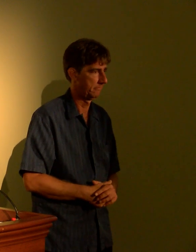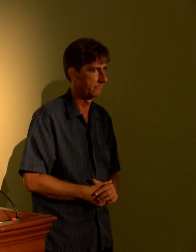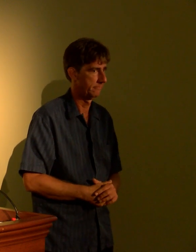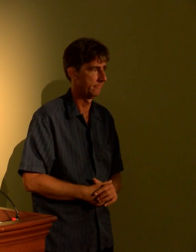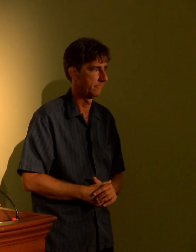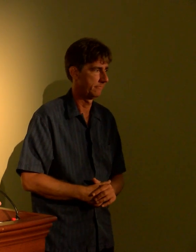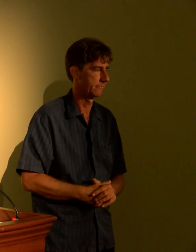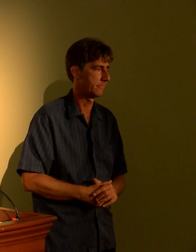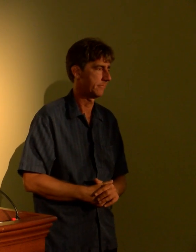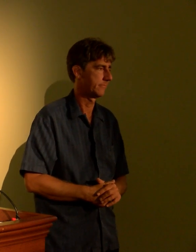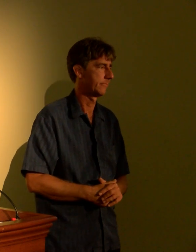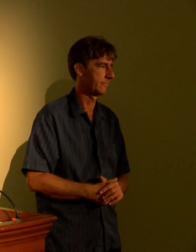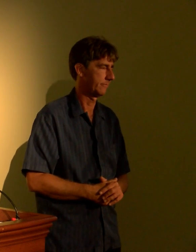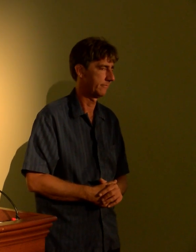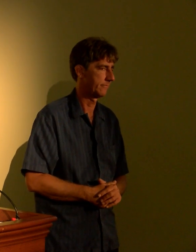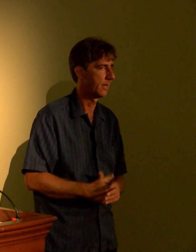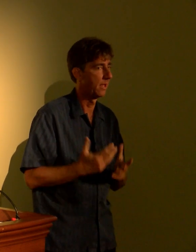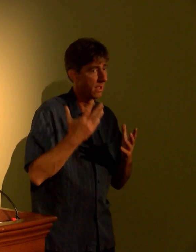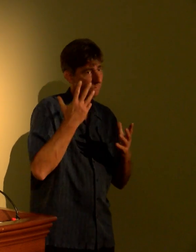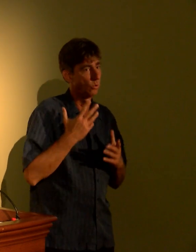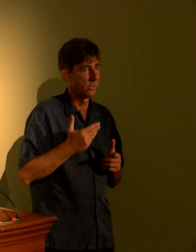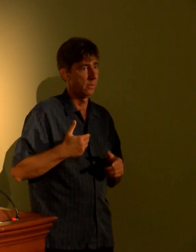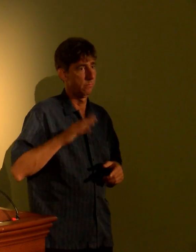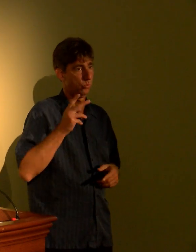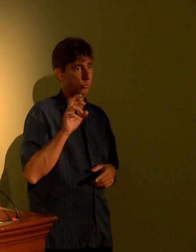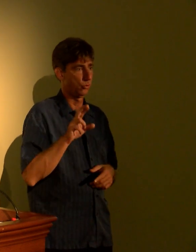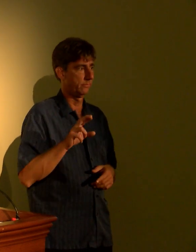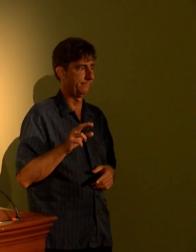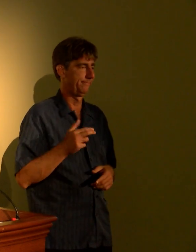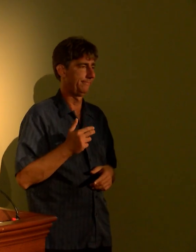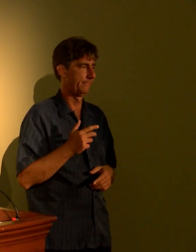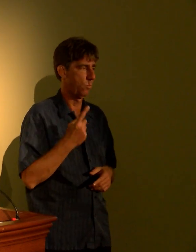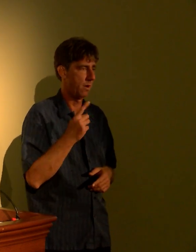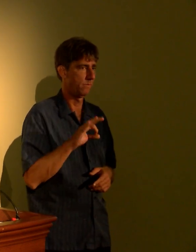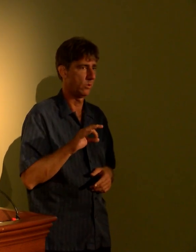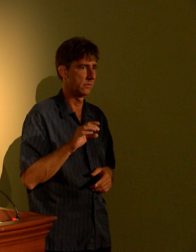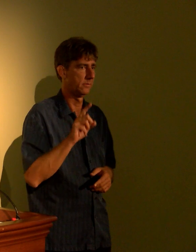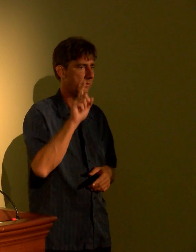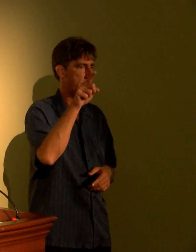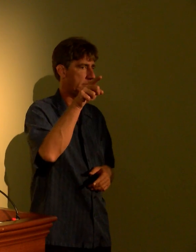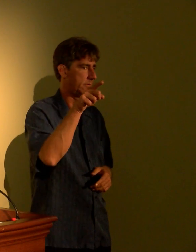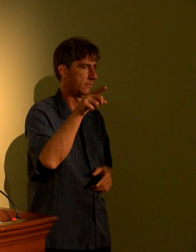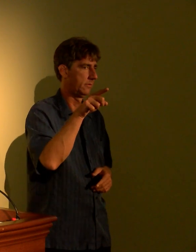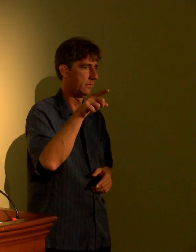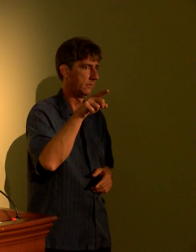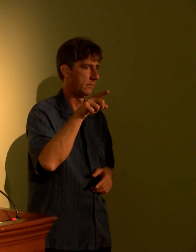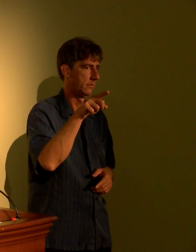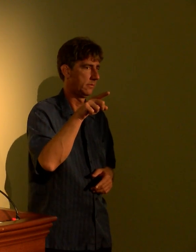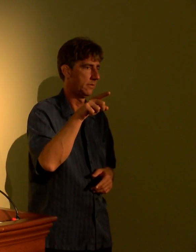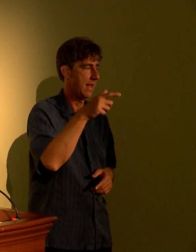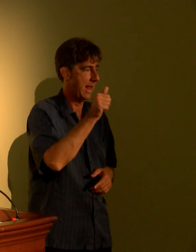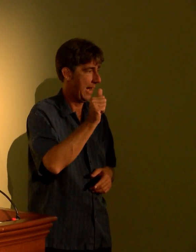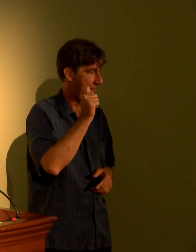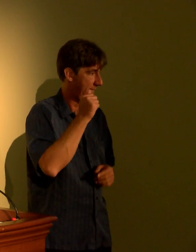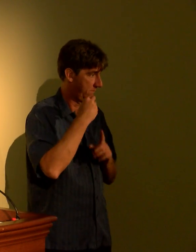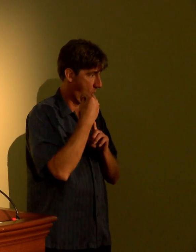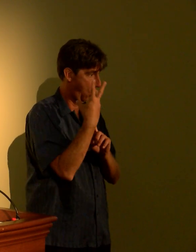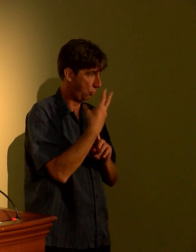but unfortunately, Brewster's among those that don't. Sorry to say. Yes? Are there any known photographs